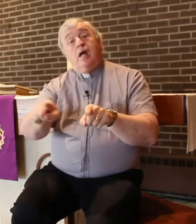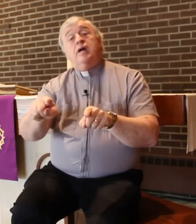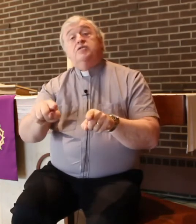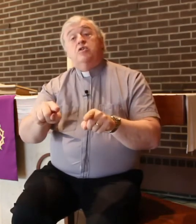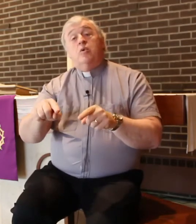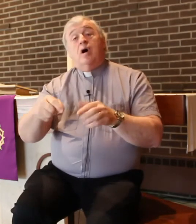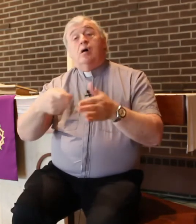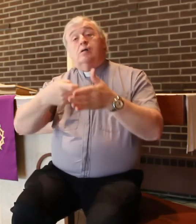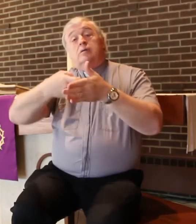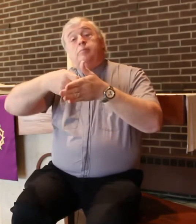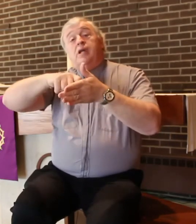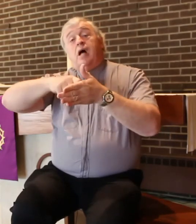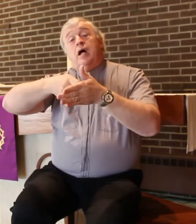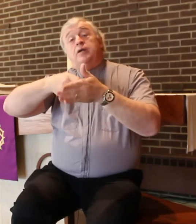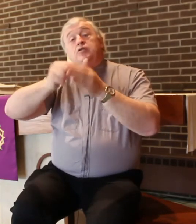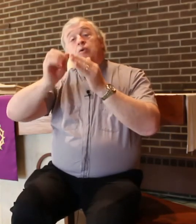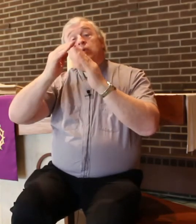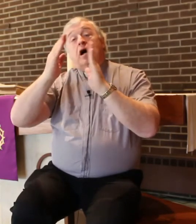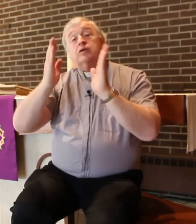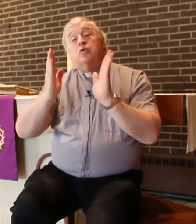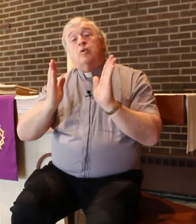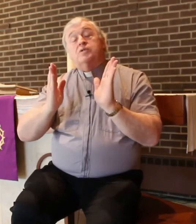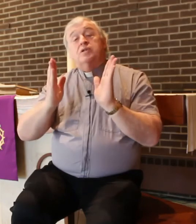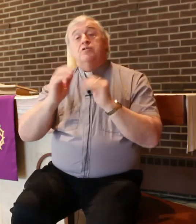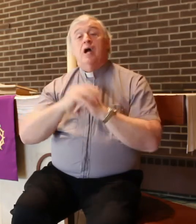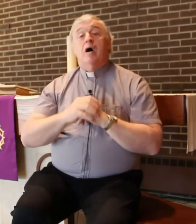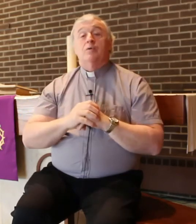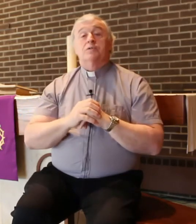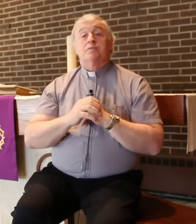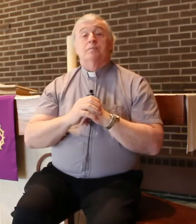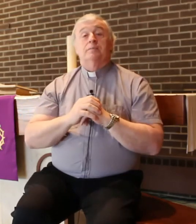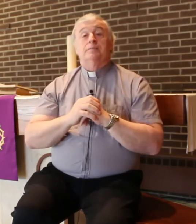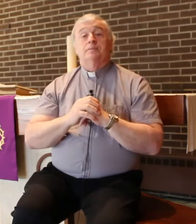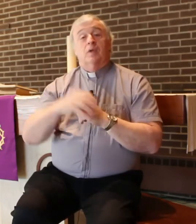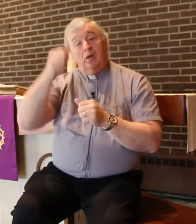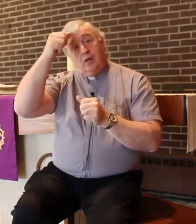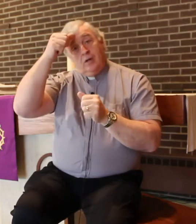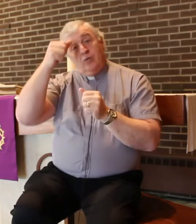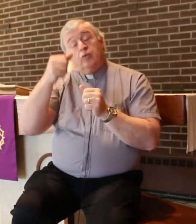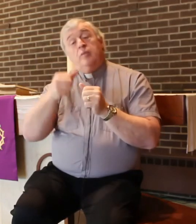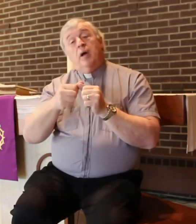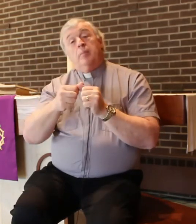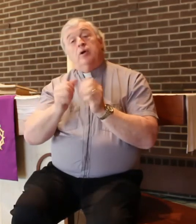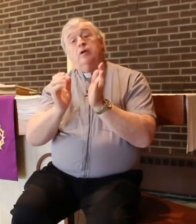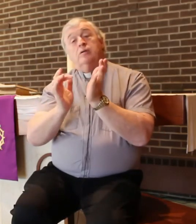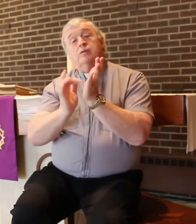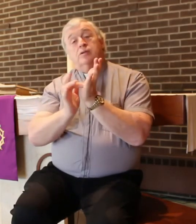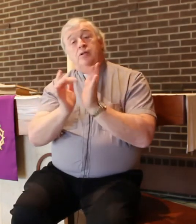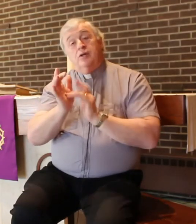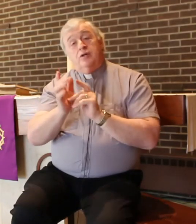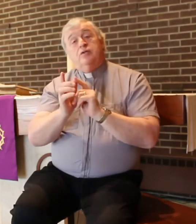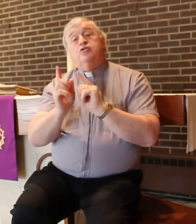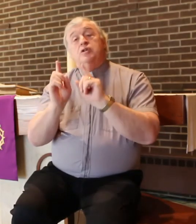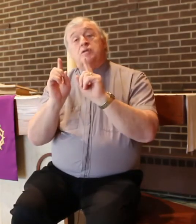As you are behind your locked doors in your house, remember, Jesus